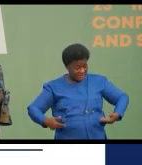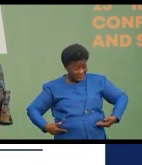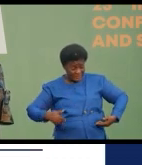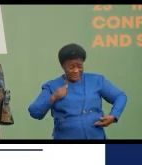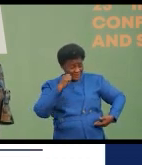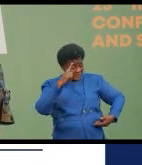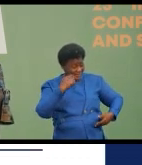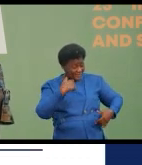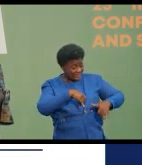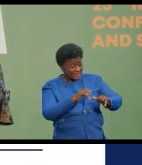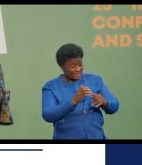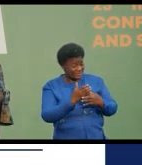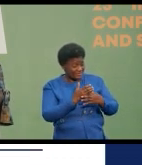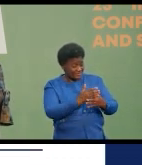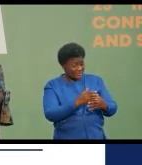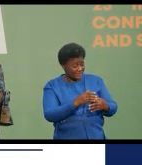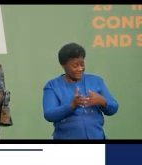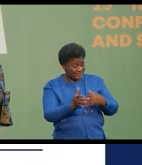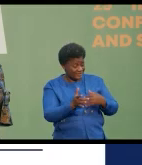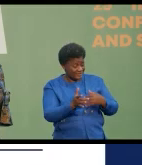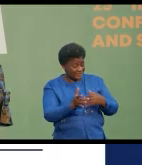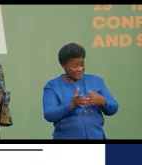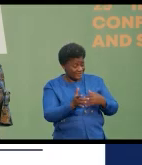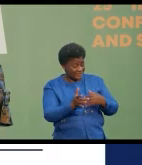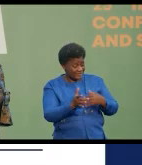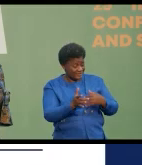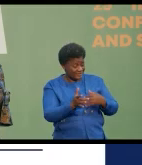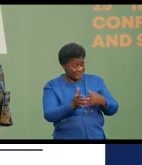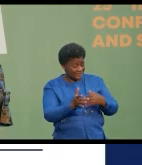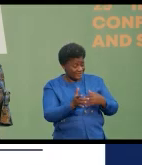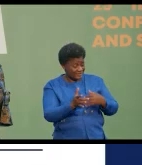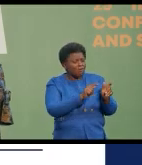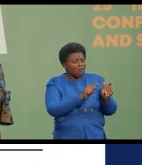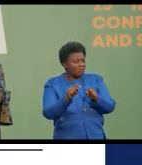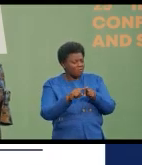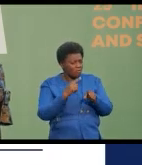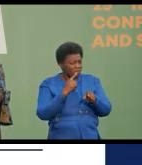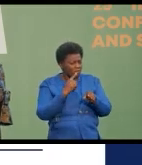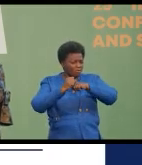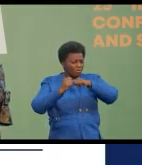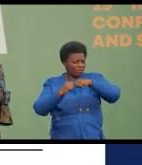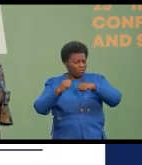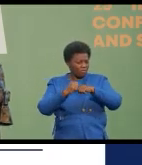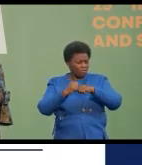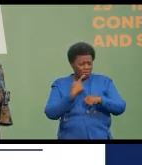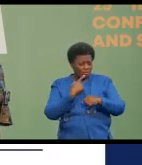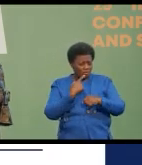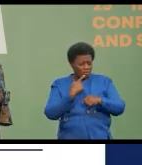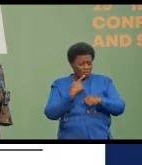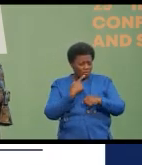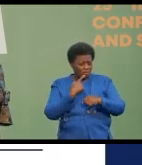be disproportionately affected? And how can we move beyond the structural drivers and barriers